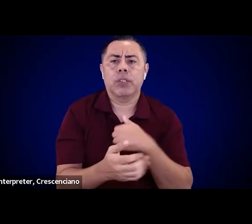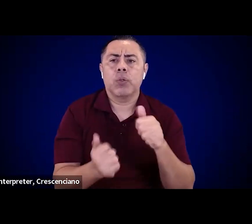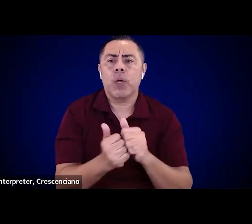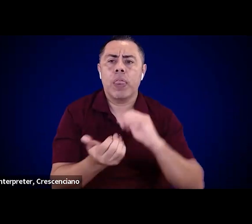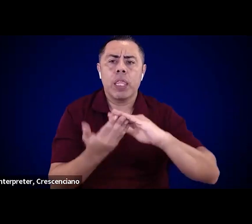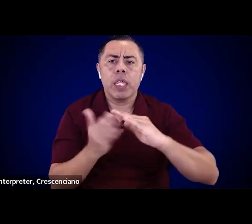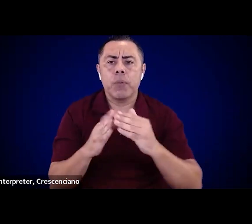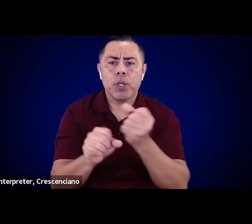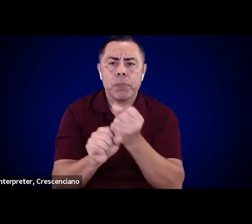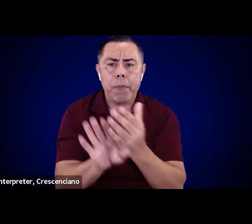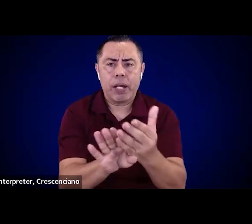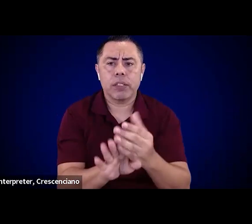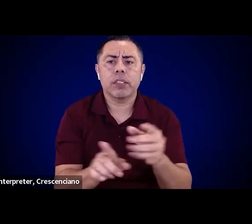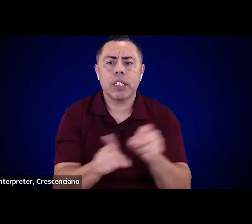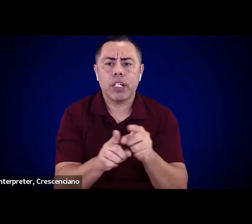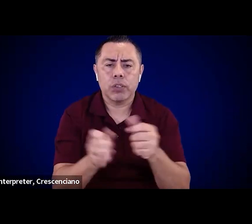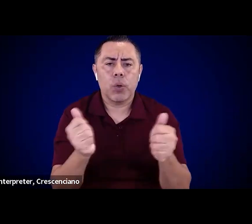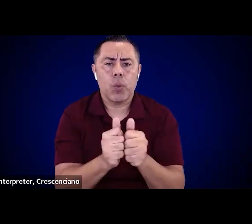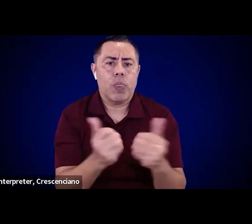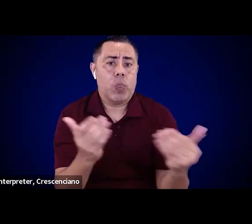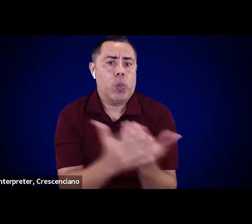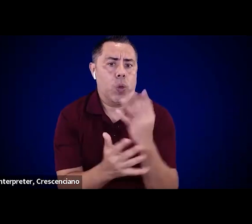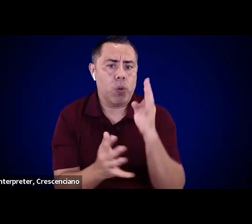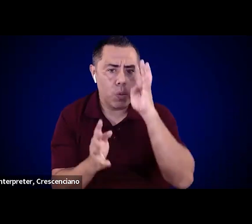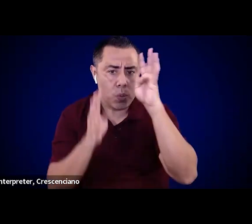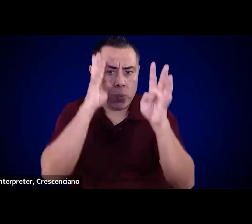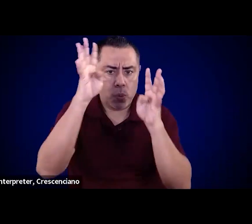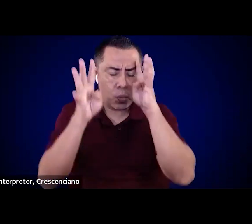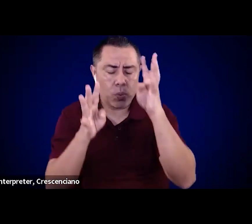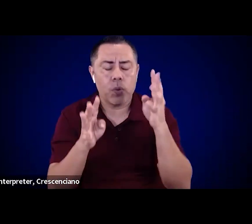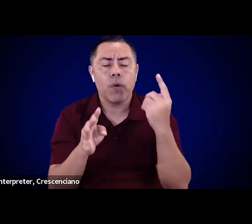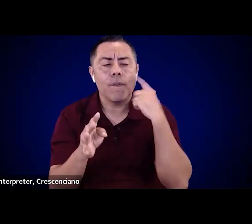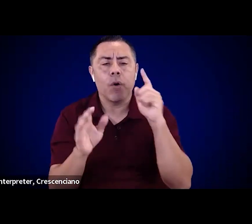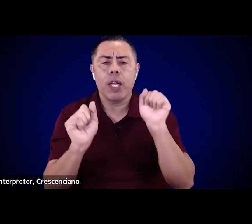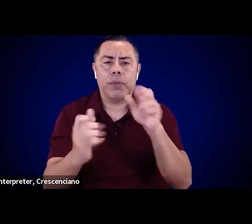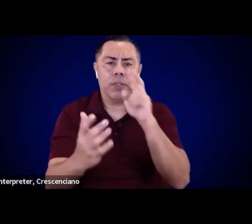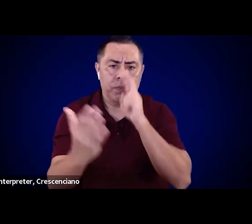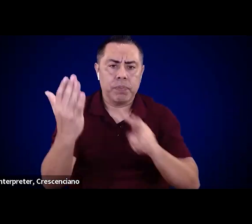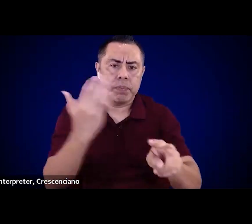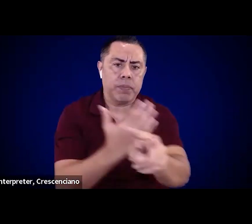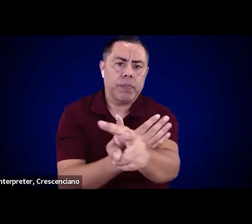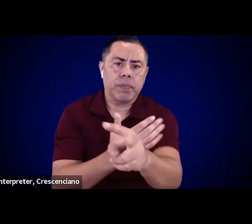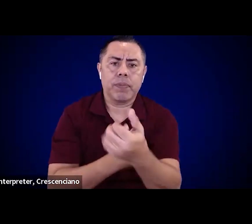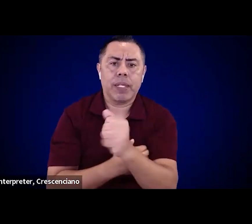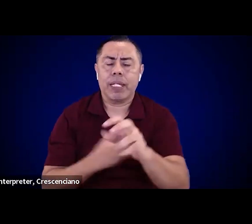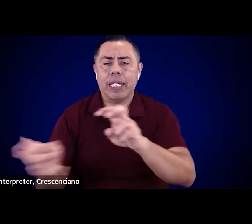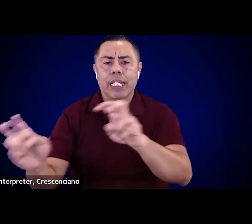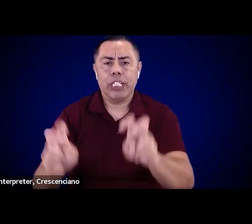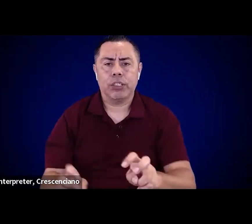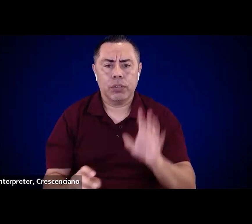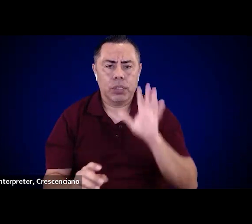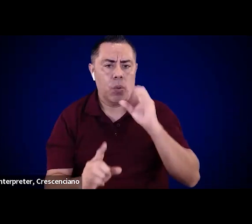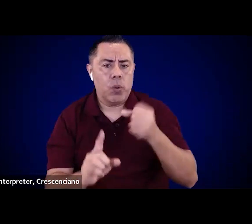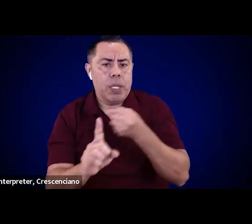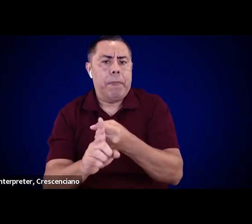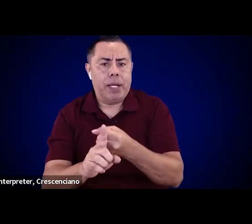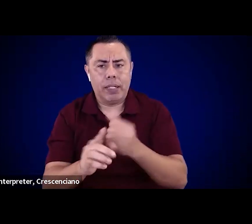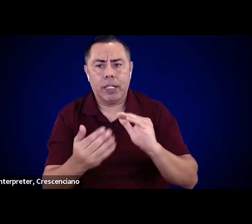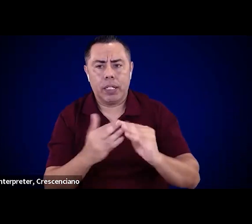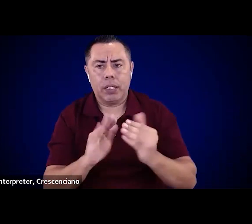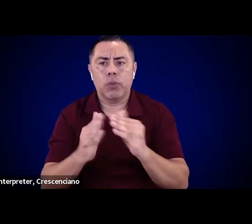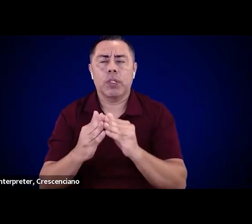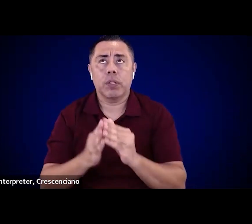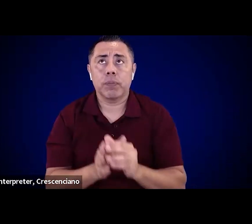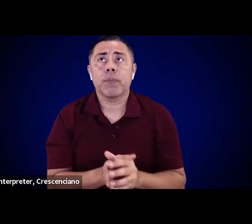provide us with the key insights on upcoming and unforeseen issues impacting the communities. And we support